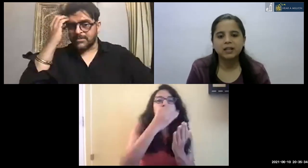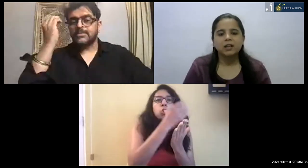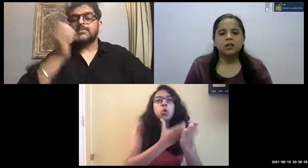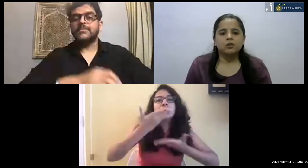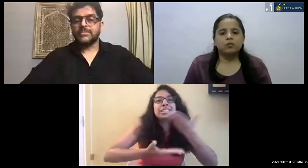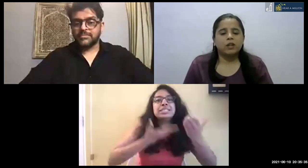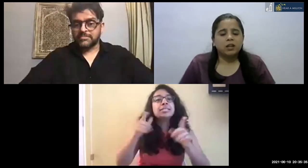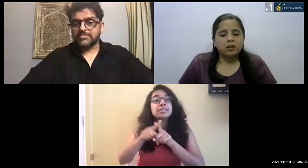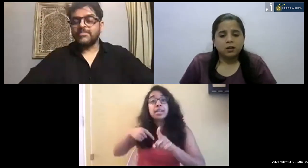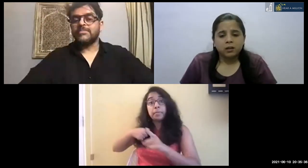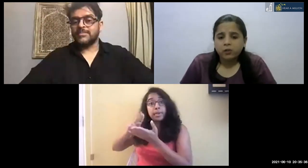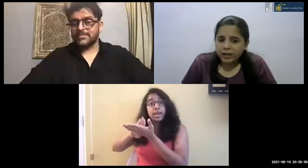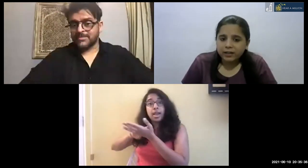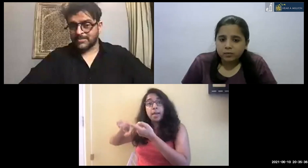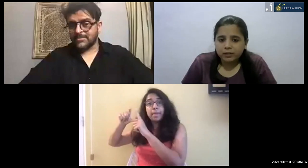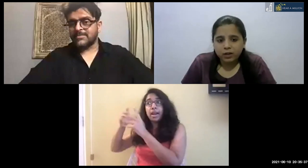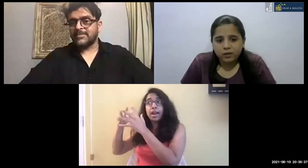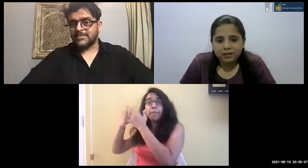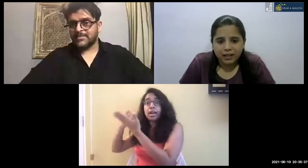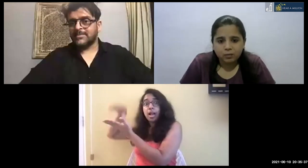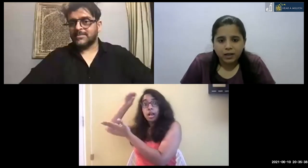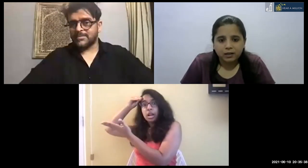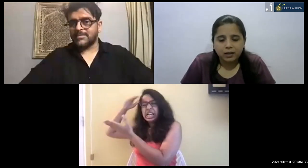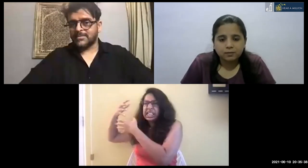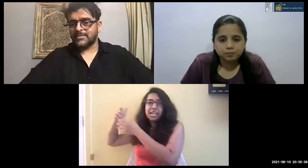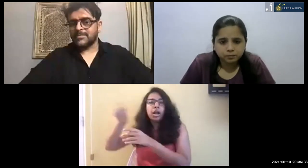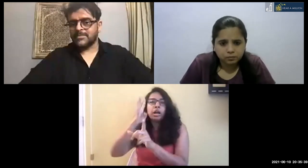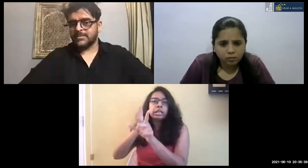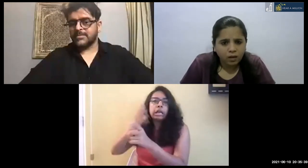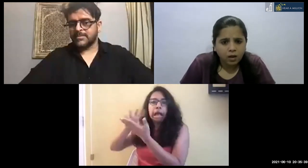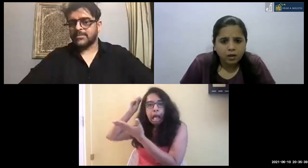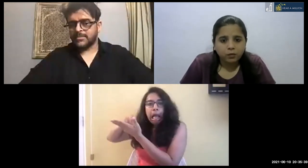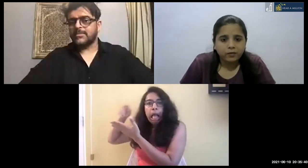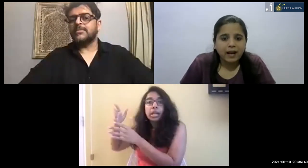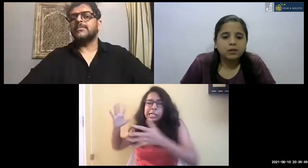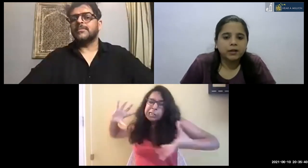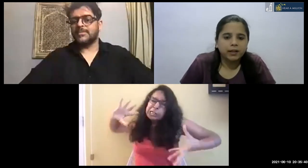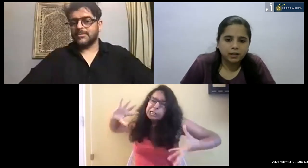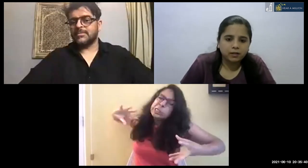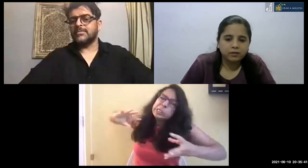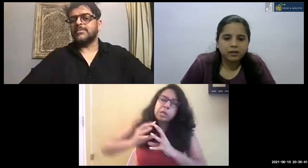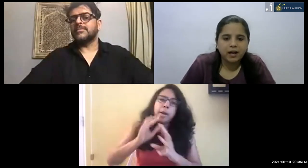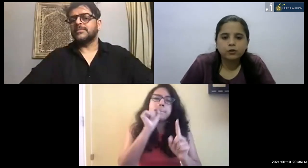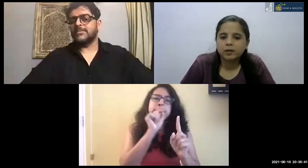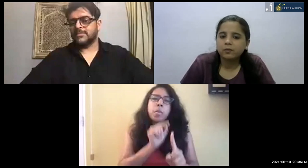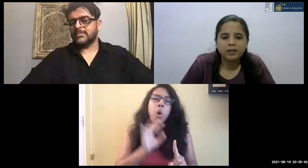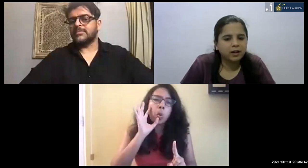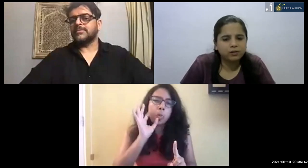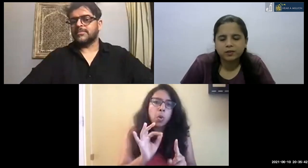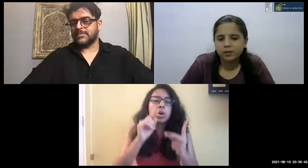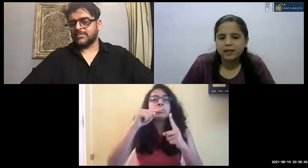have we trained them in 3 weeks time. And in what we have done here, when we tried